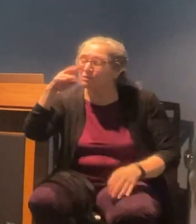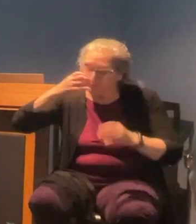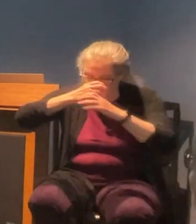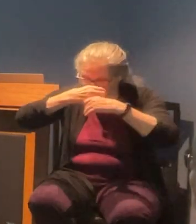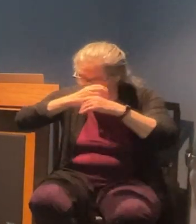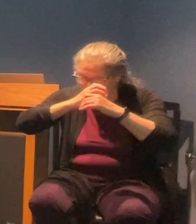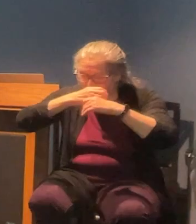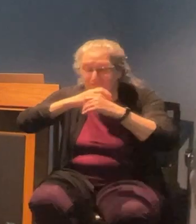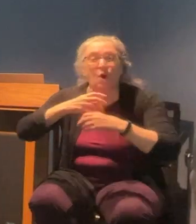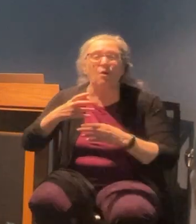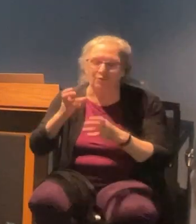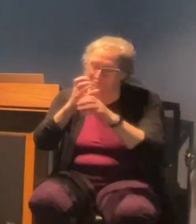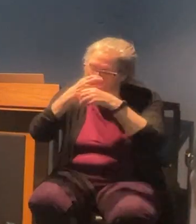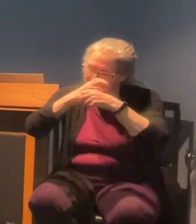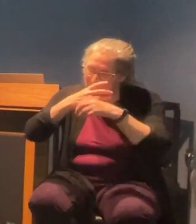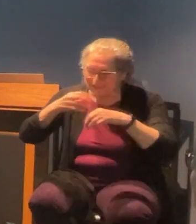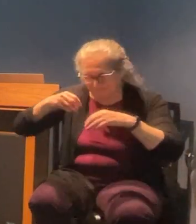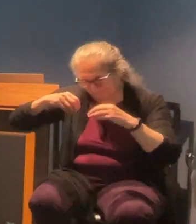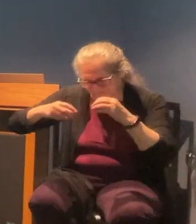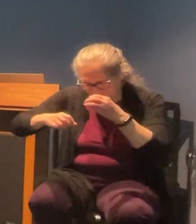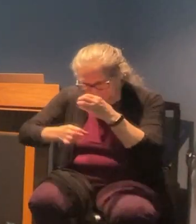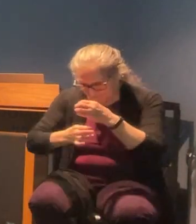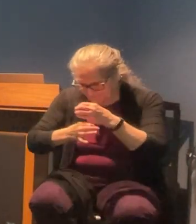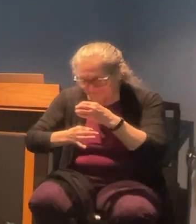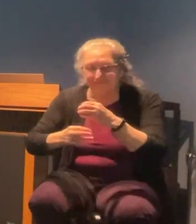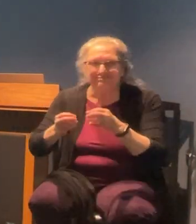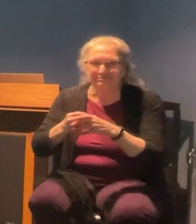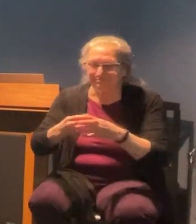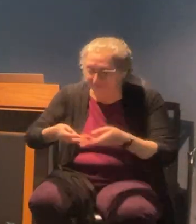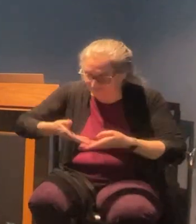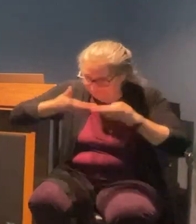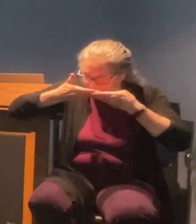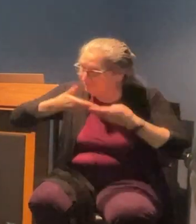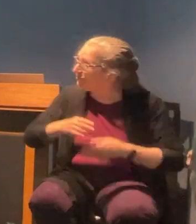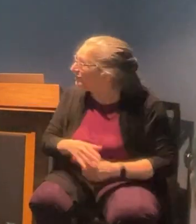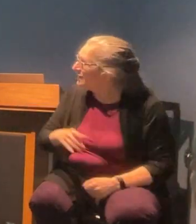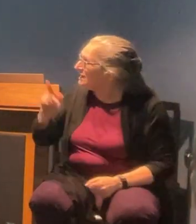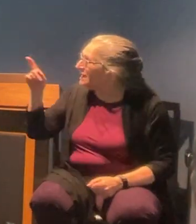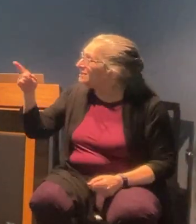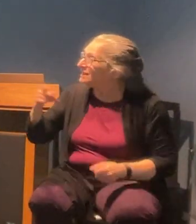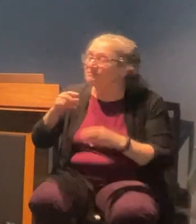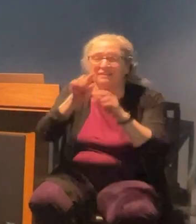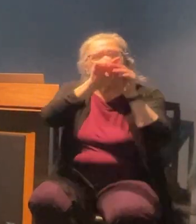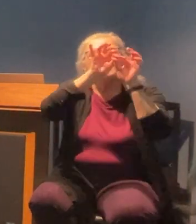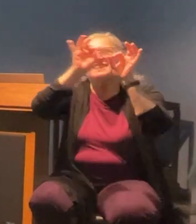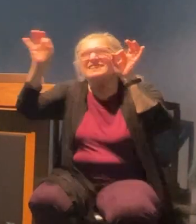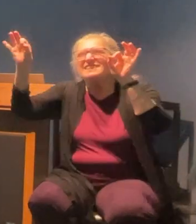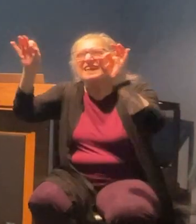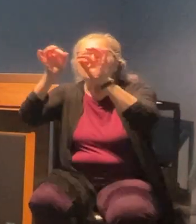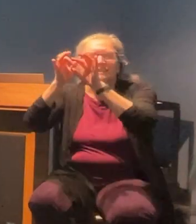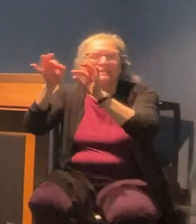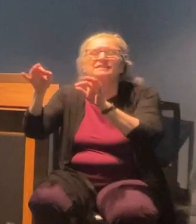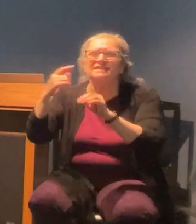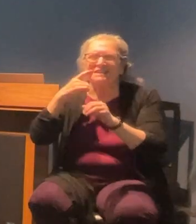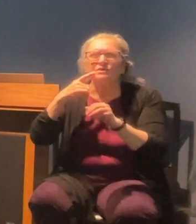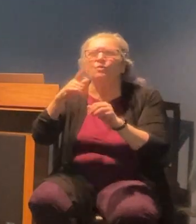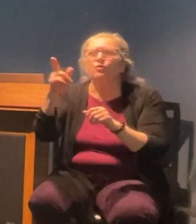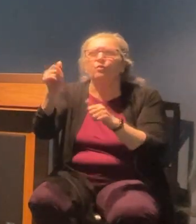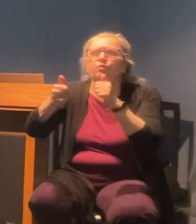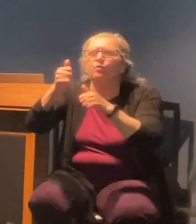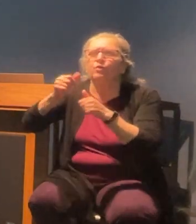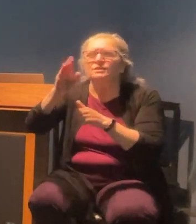microscopic machine. And then the text over there is the name of the brand, the information that we have on the label, which